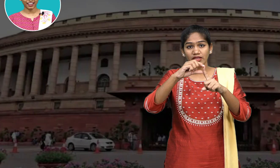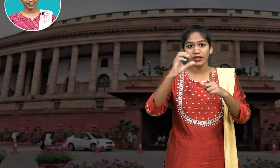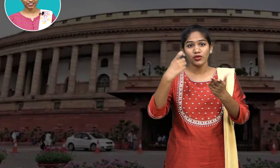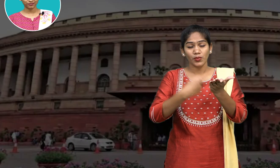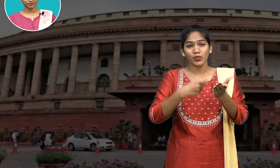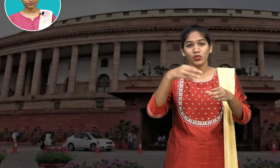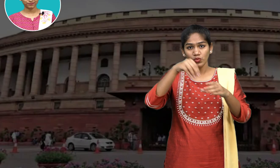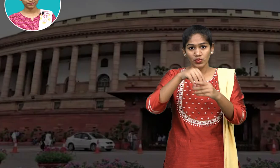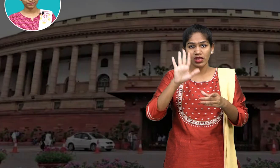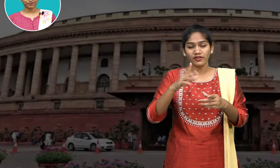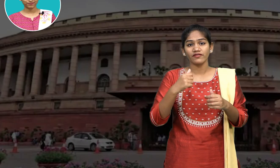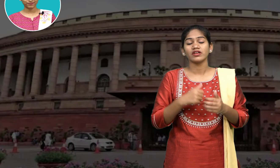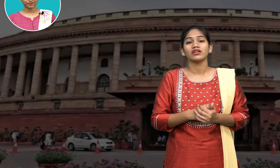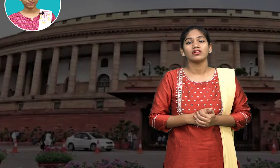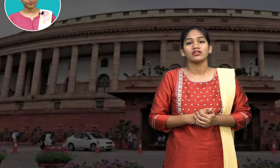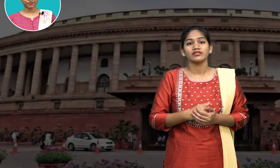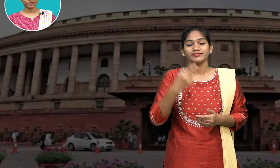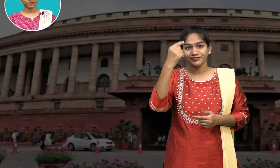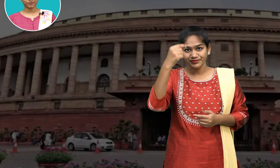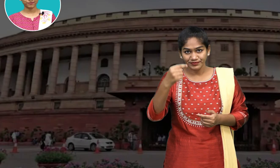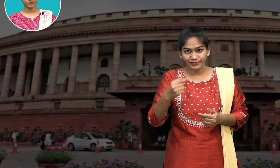instructions and